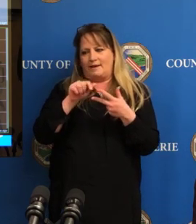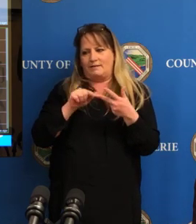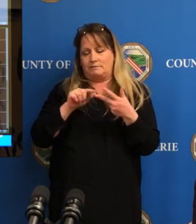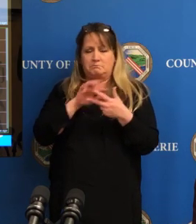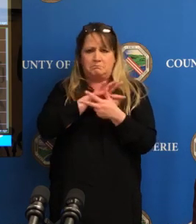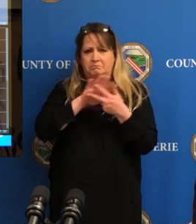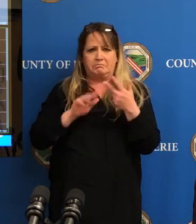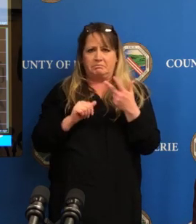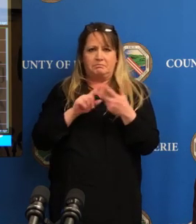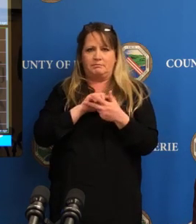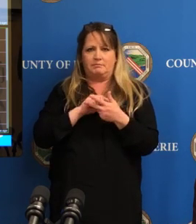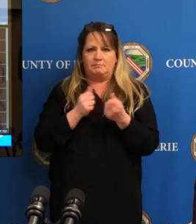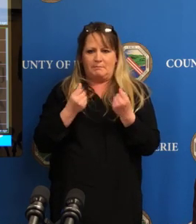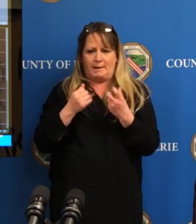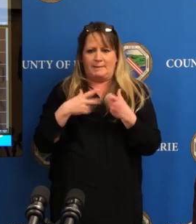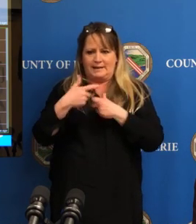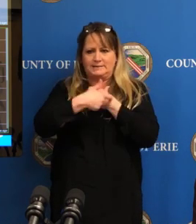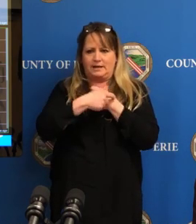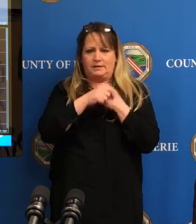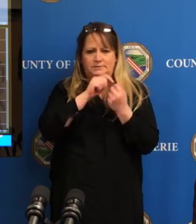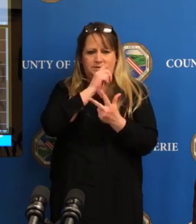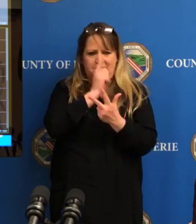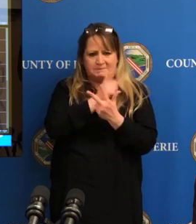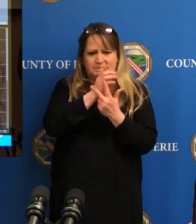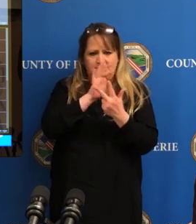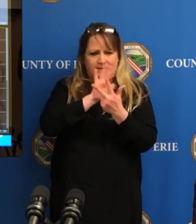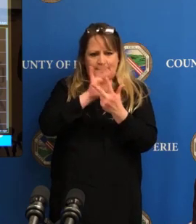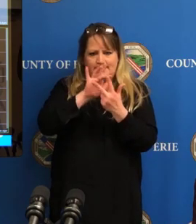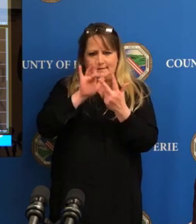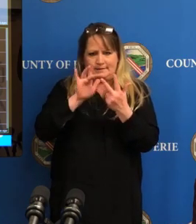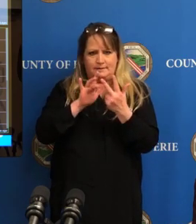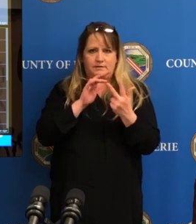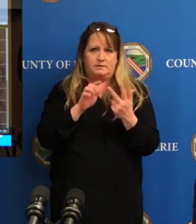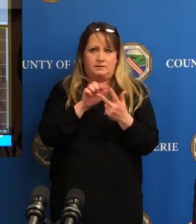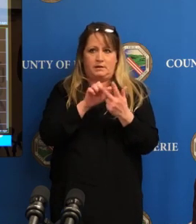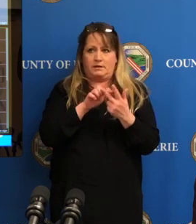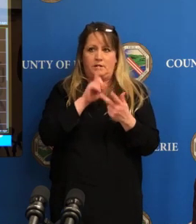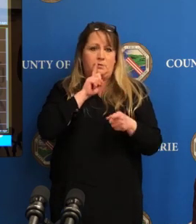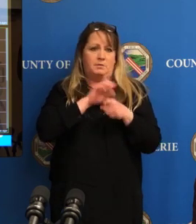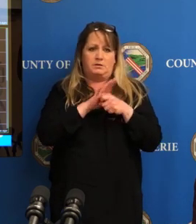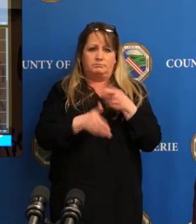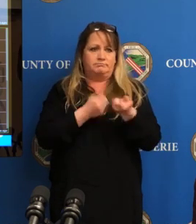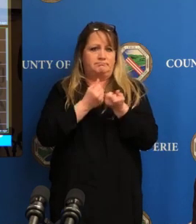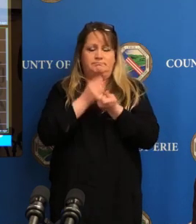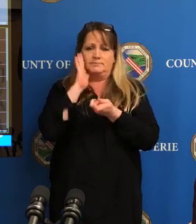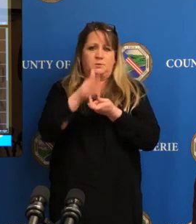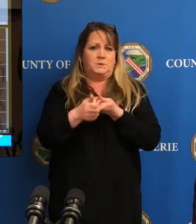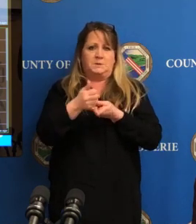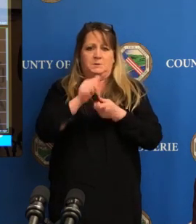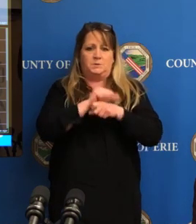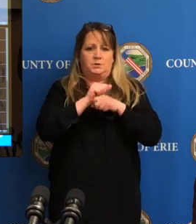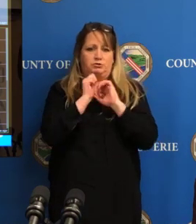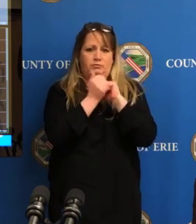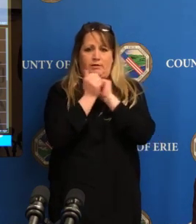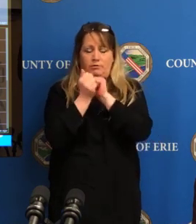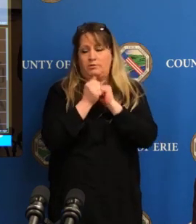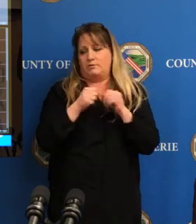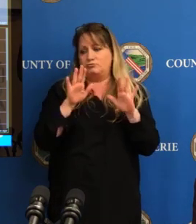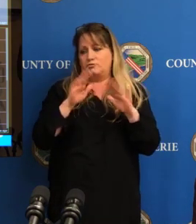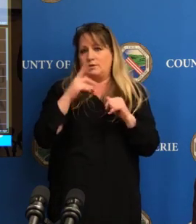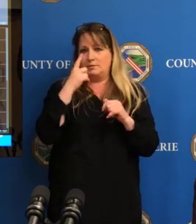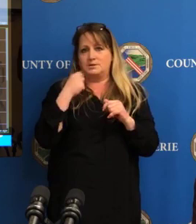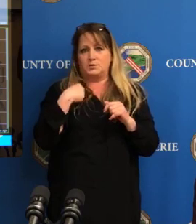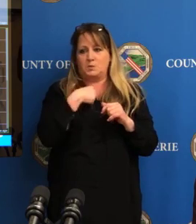many times over the last few days. And they are all pledging to work together. And that's a great thing because we need them all to work together